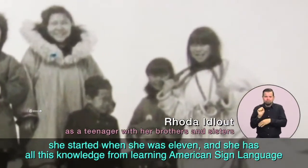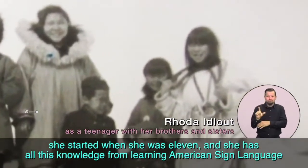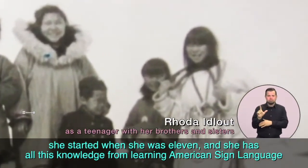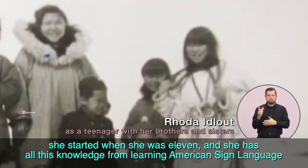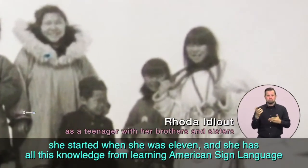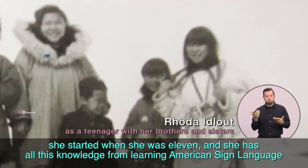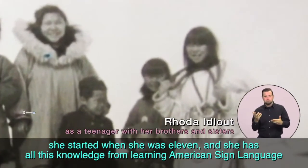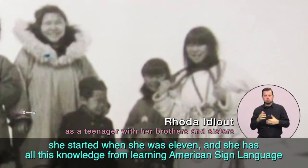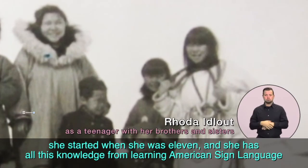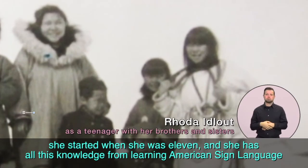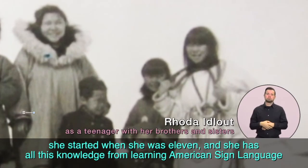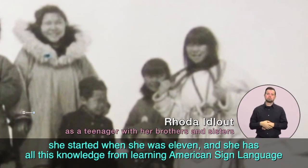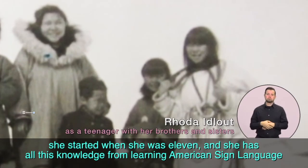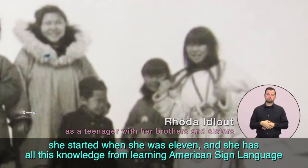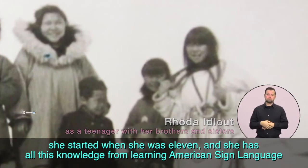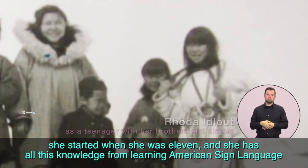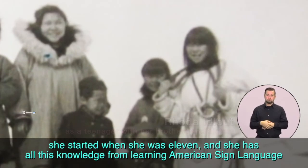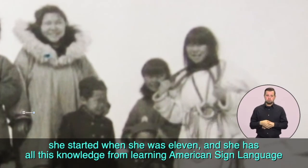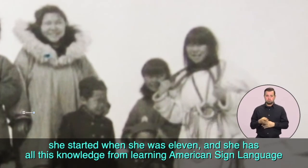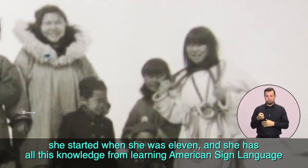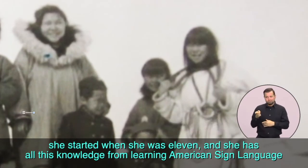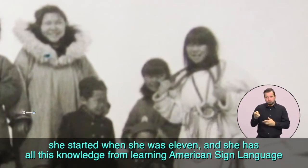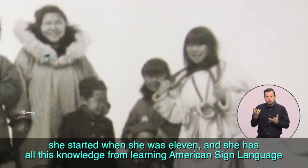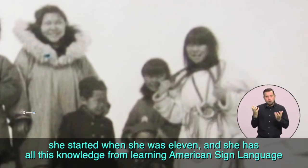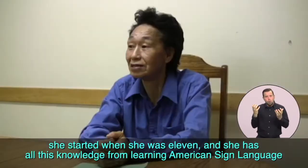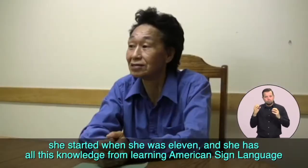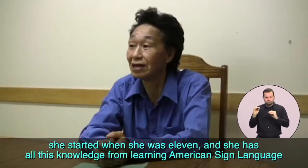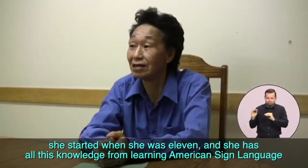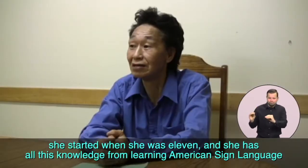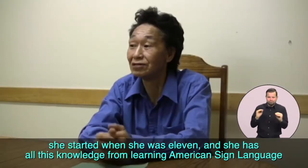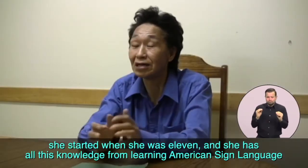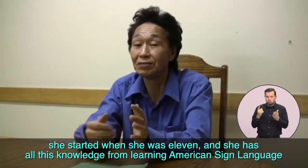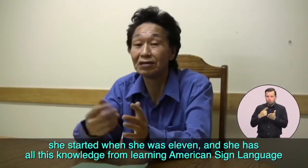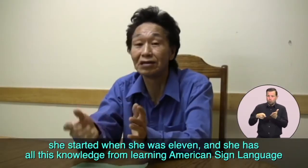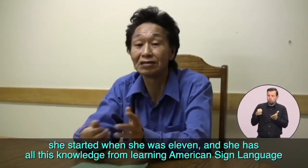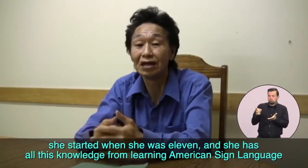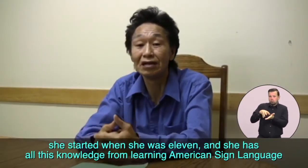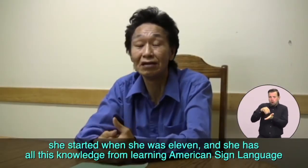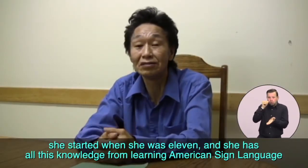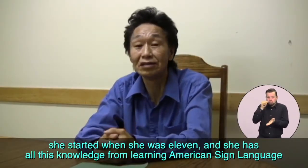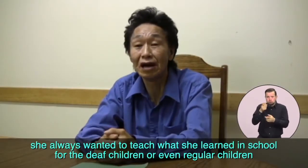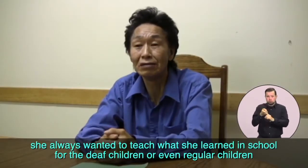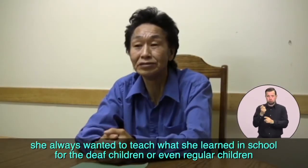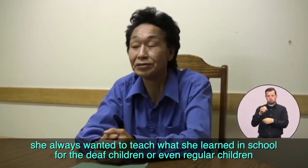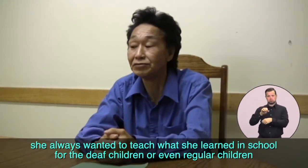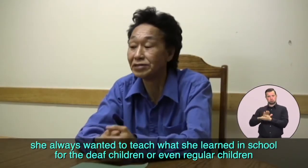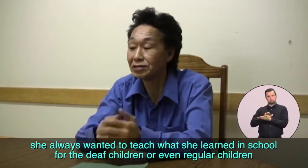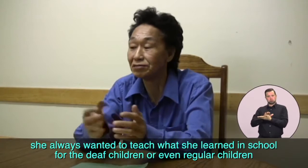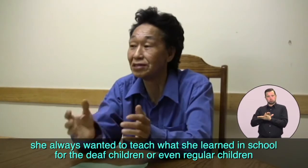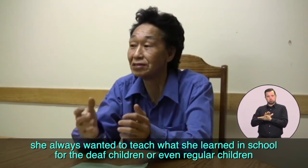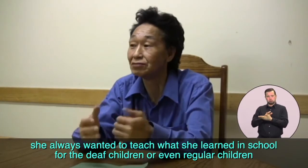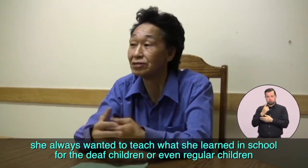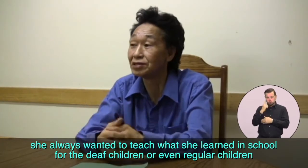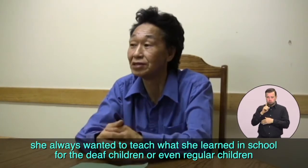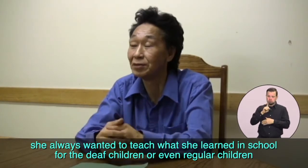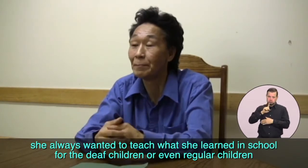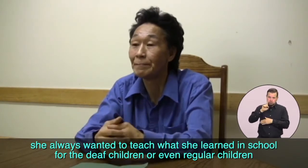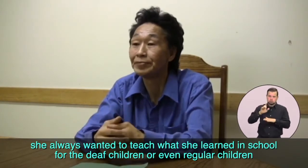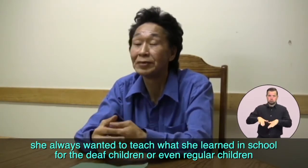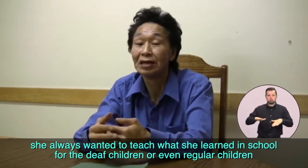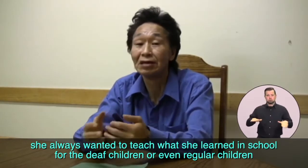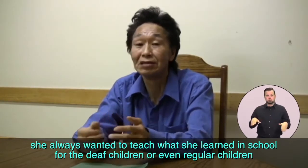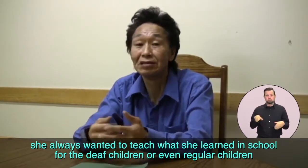And she has all this knowledge that she has from learning sign language, American Sign Language. She always wants to teach what